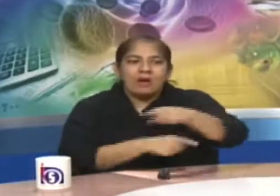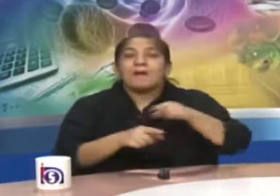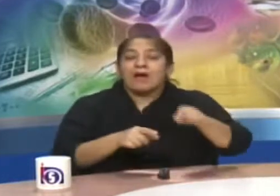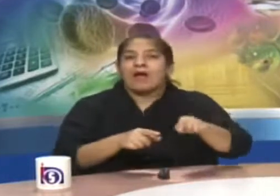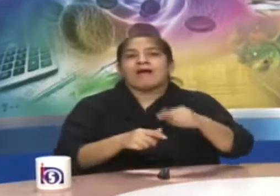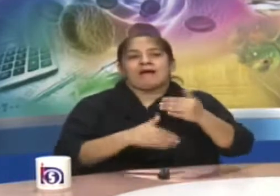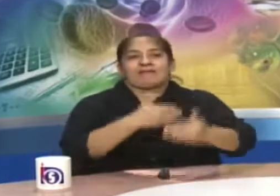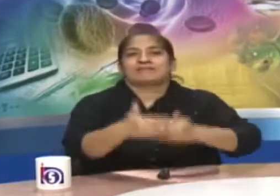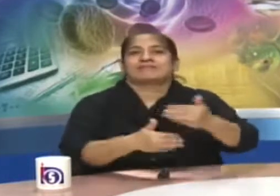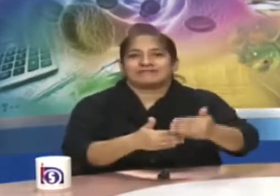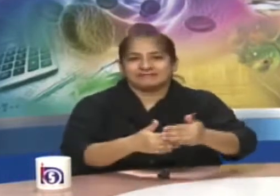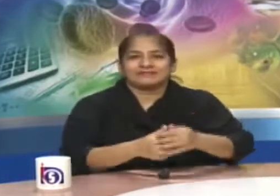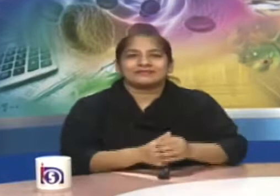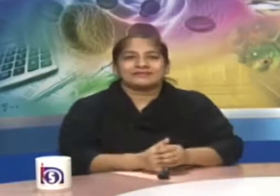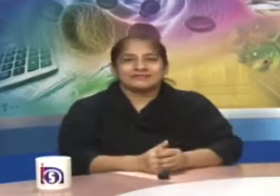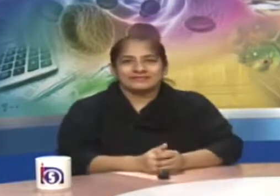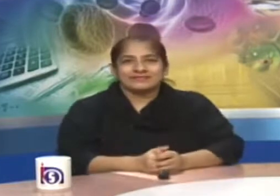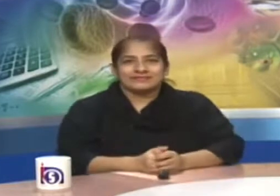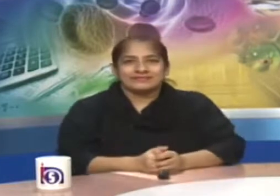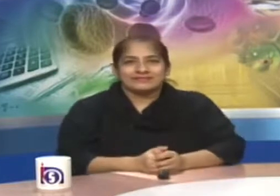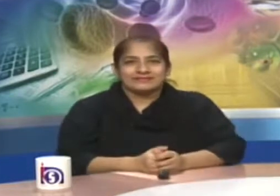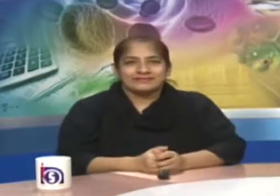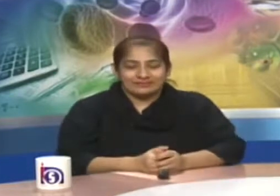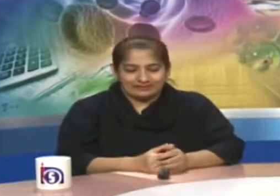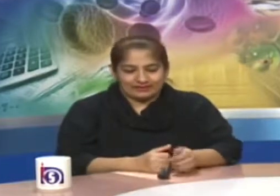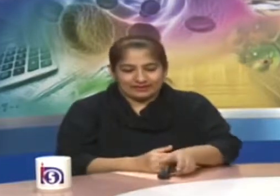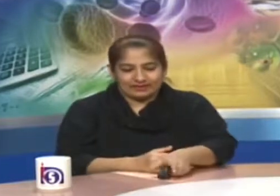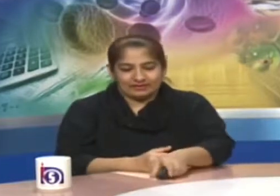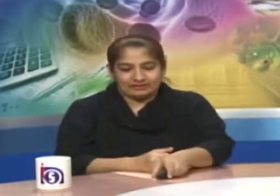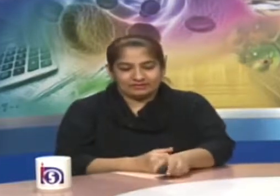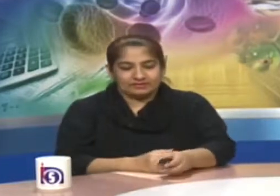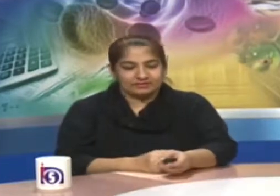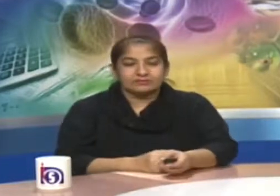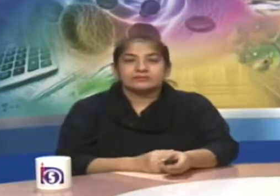there are different factors involved in that work.